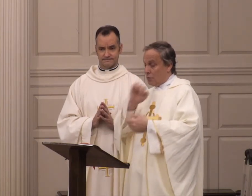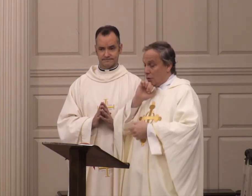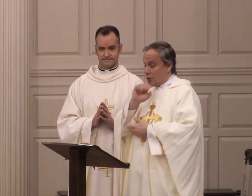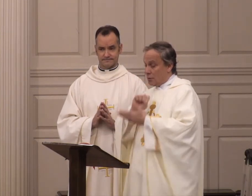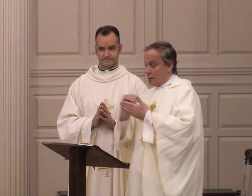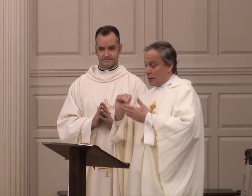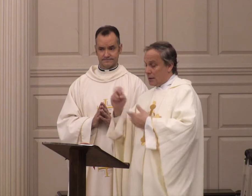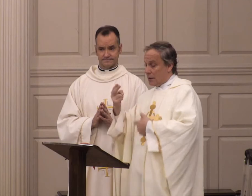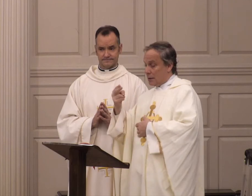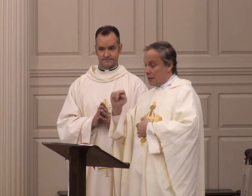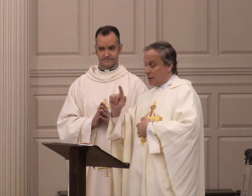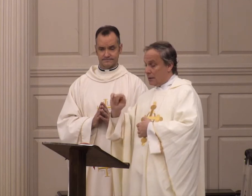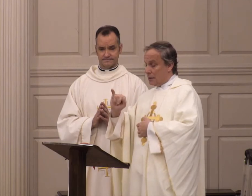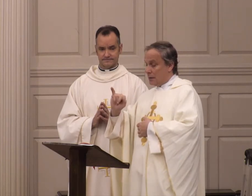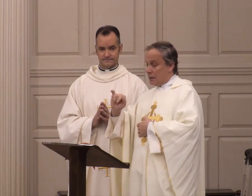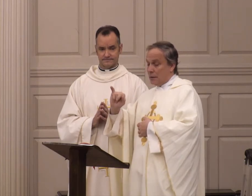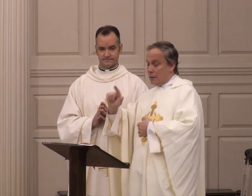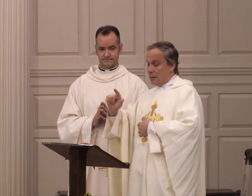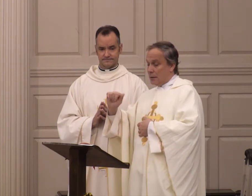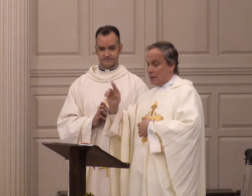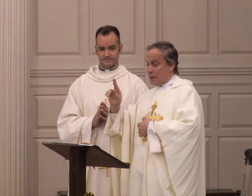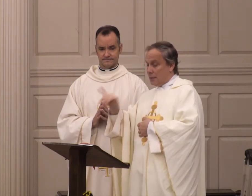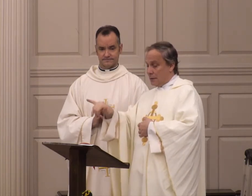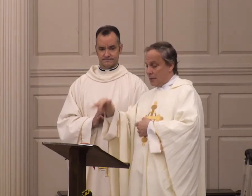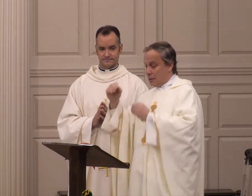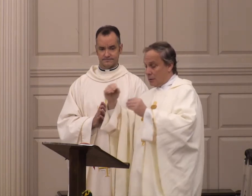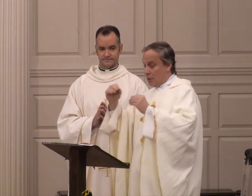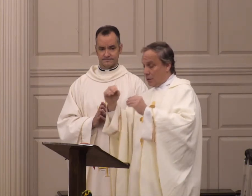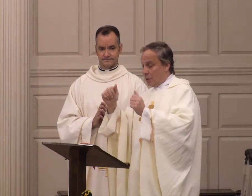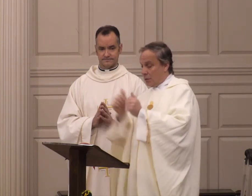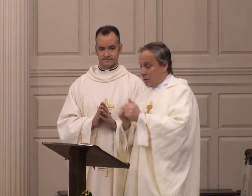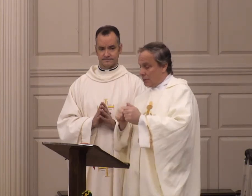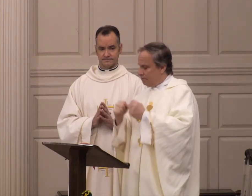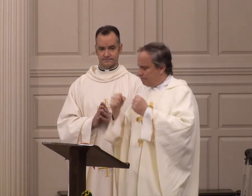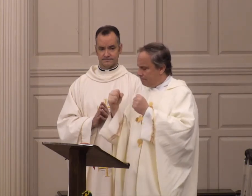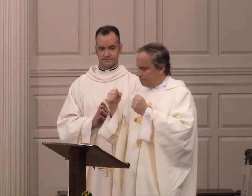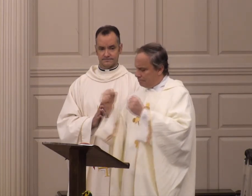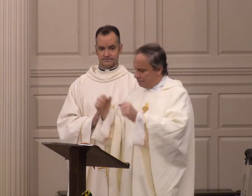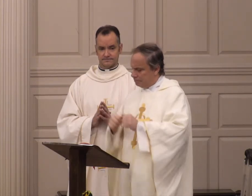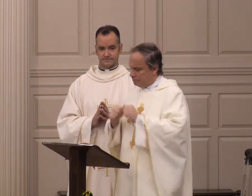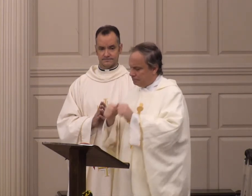Which the Bishop Saint Hilary taught with such constancy.